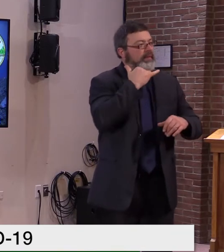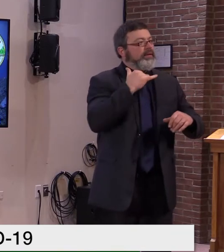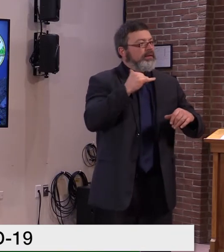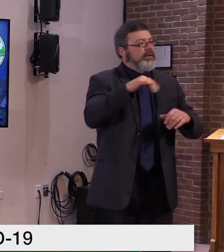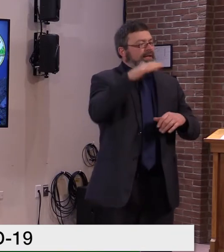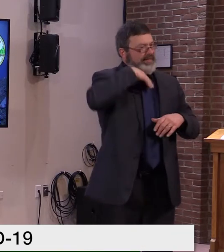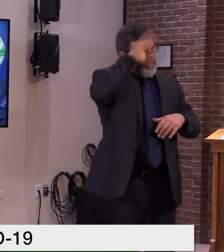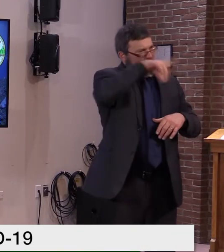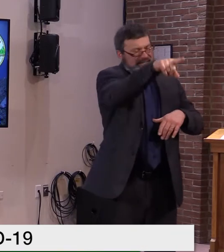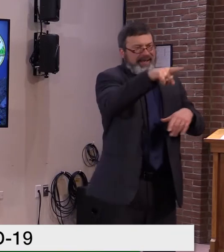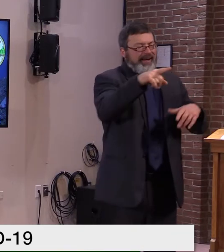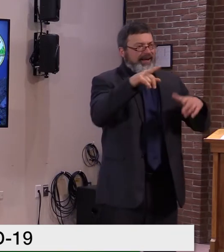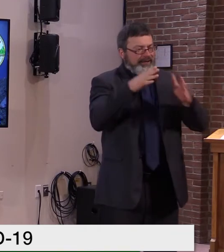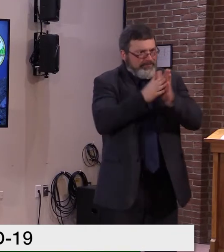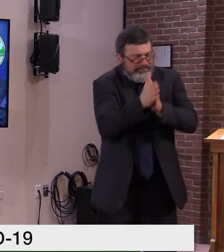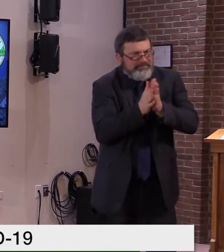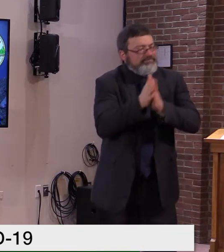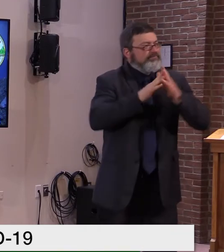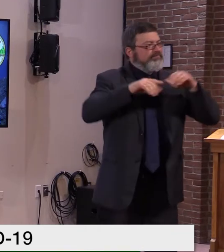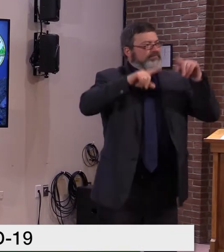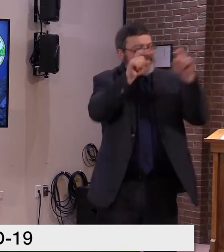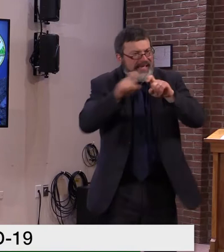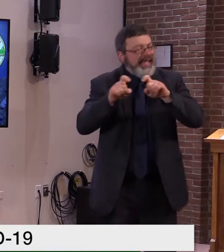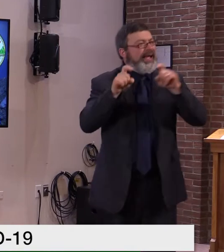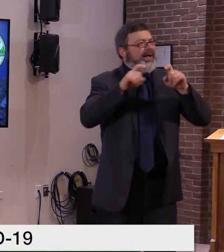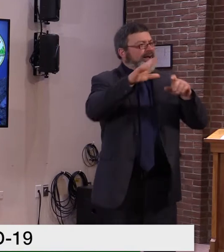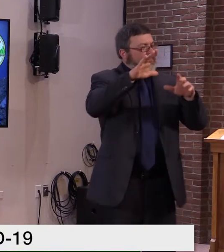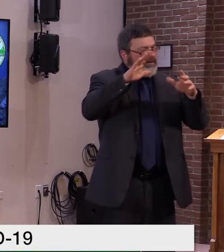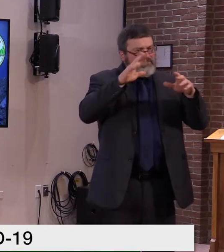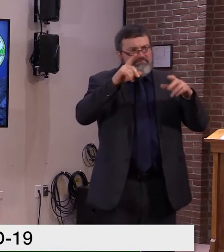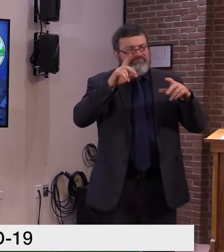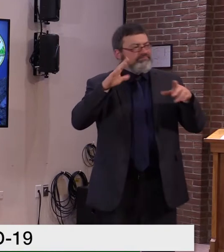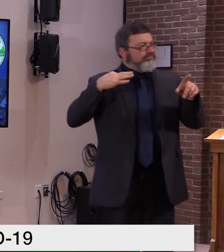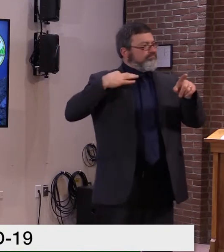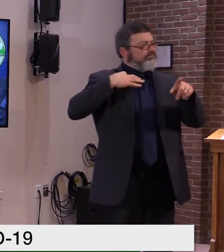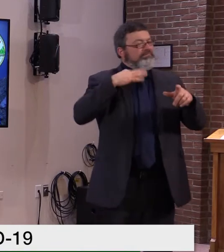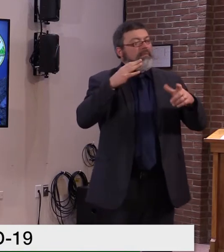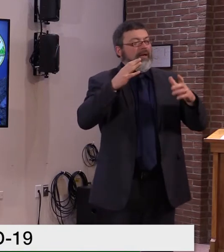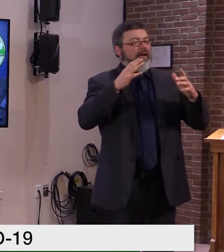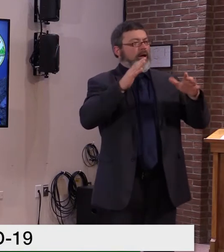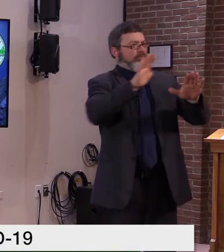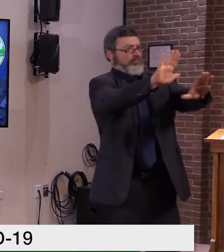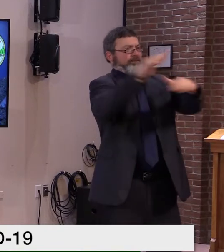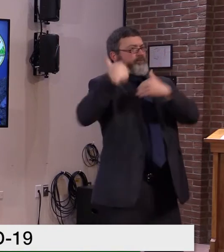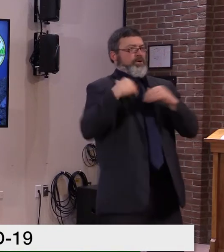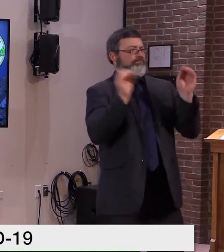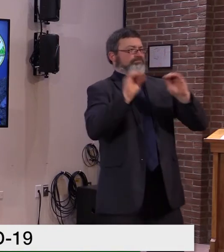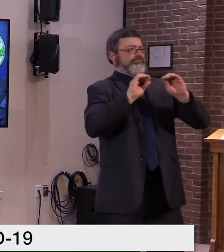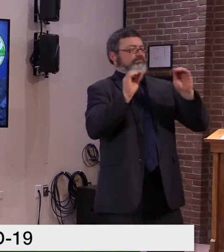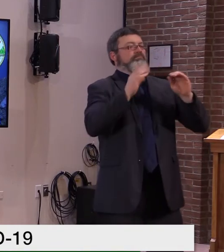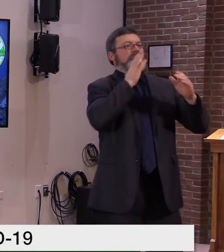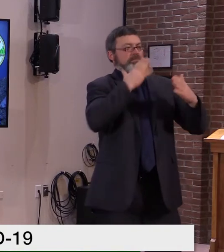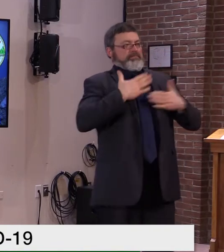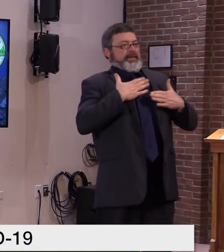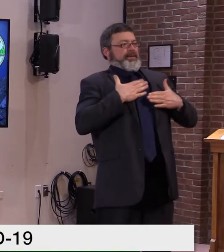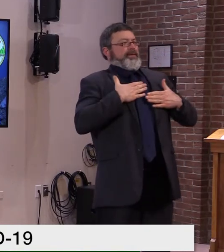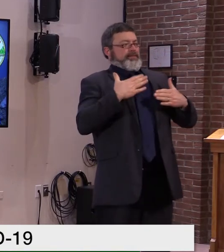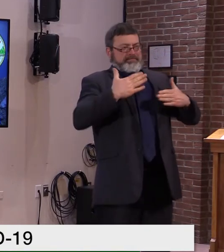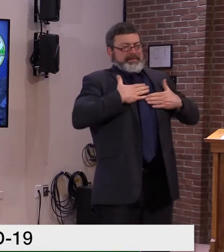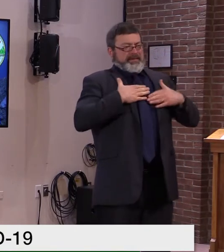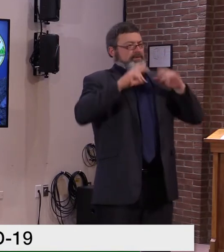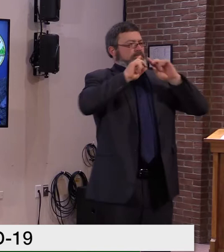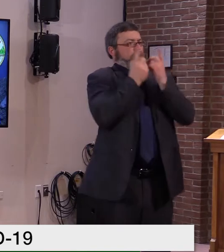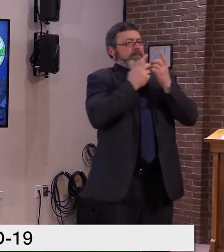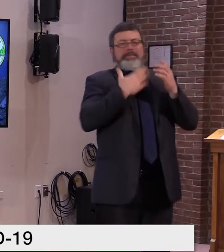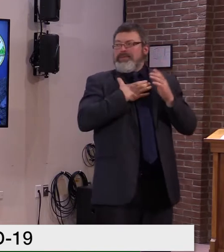test. There was an issue with the delivery, and while the state of Vermont uses an outside company for